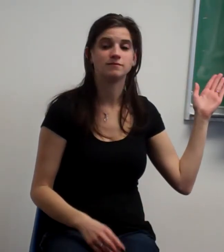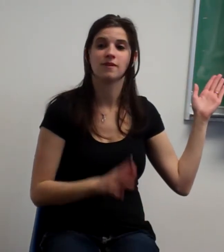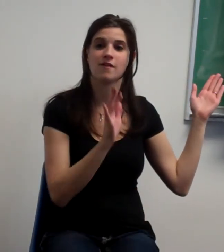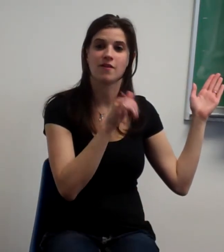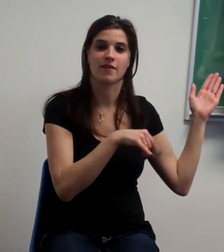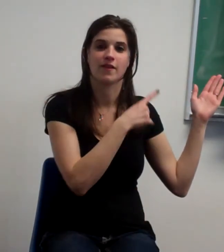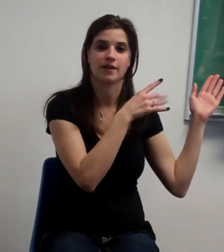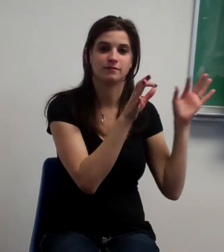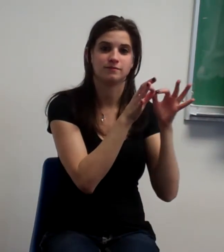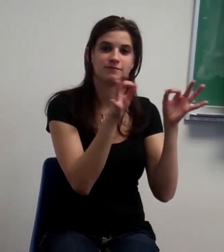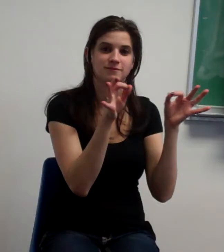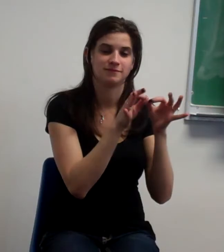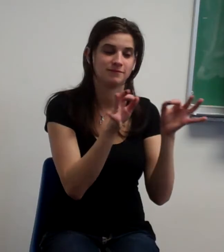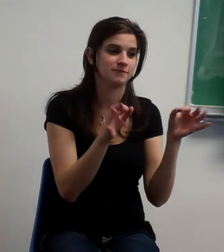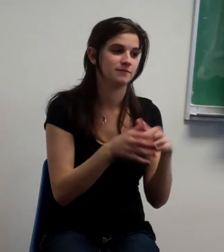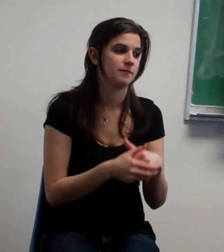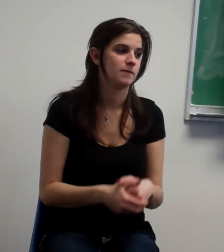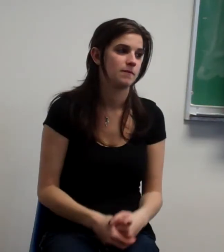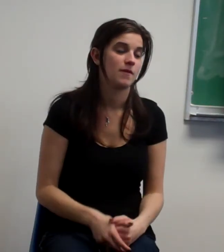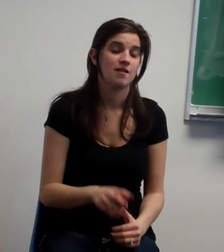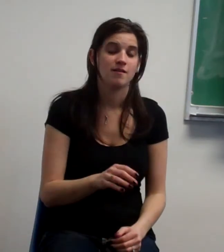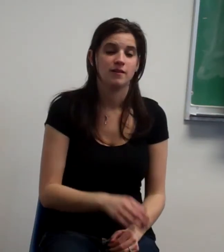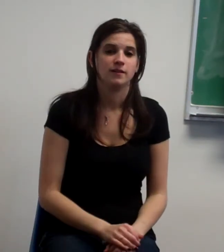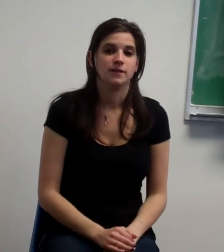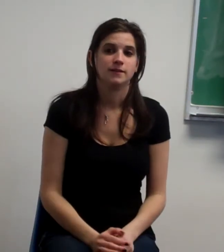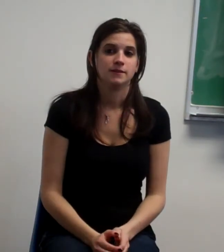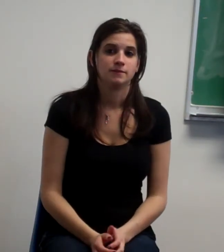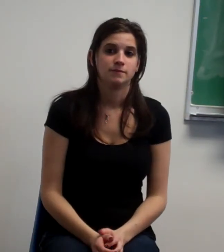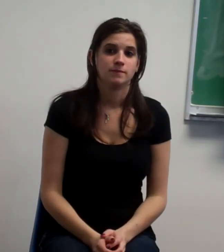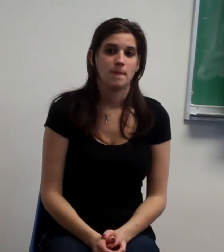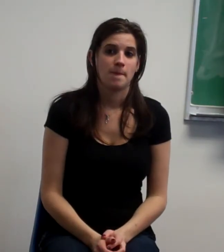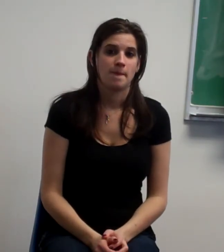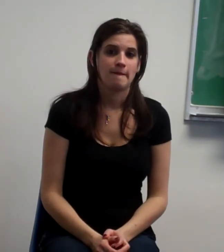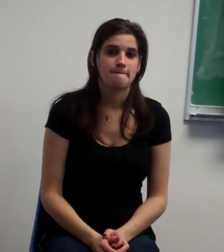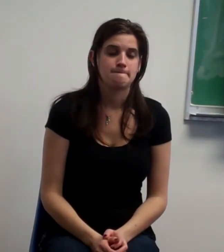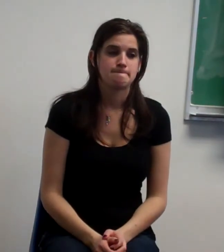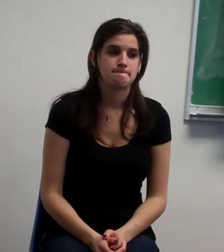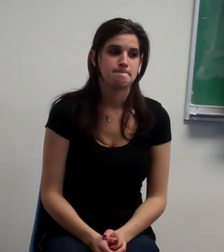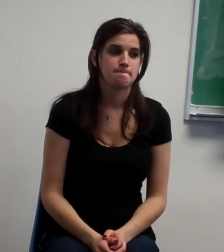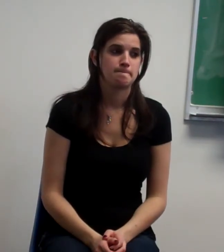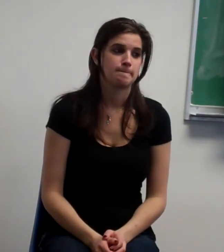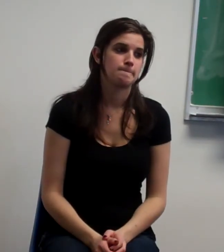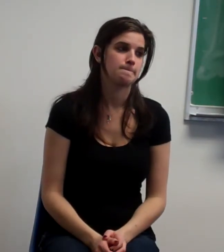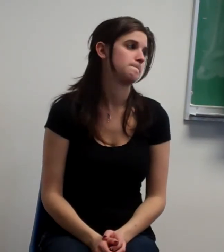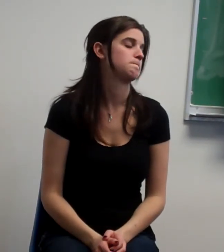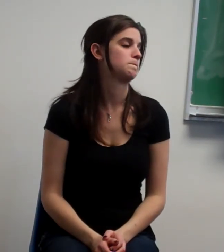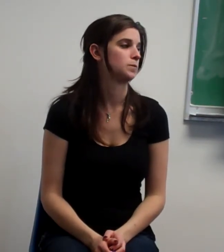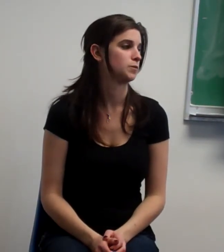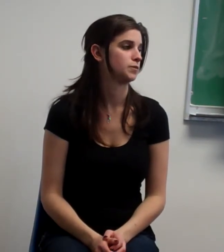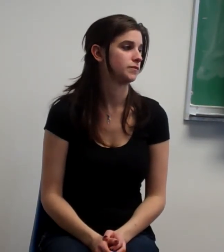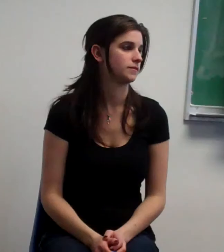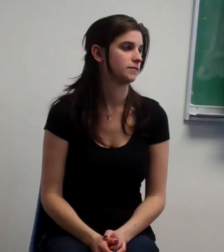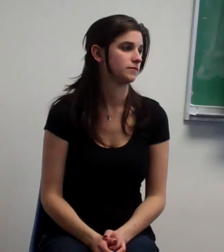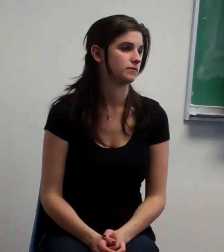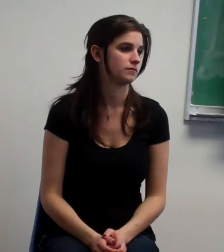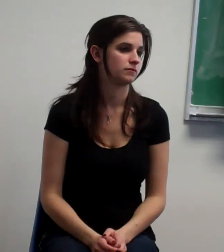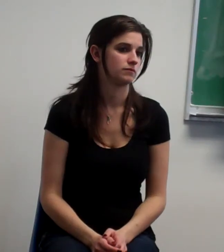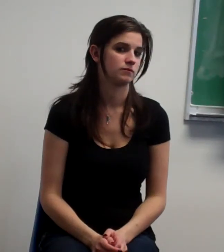is simple truth is glossed over in criticisms of his work due to the fact that white racism against